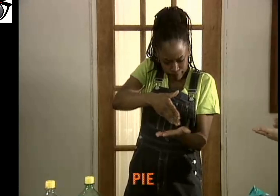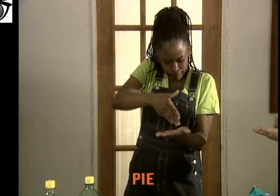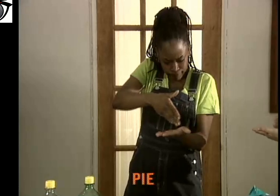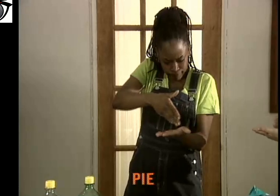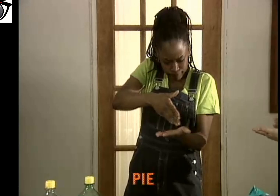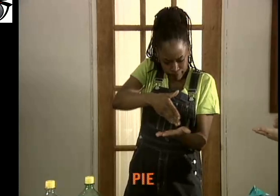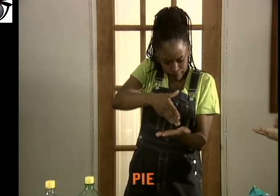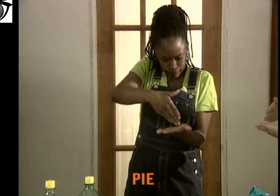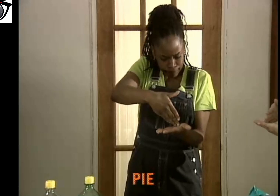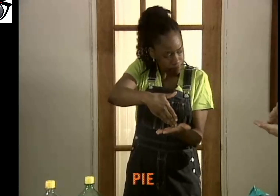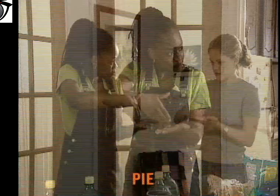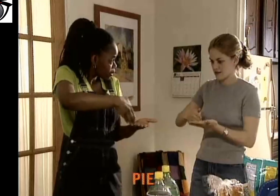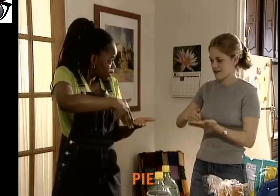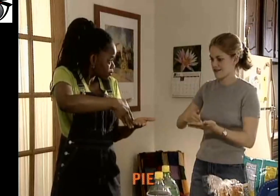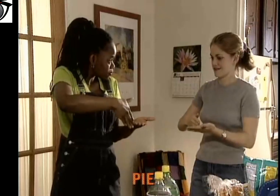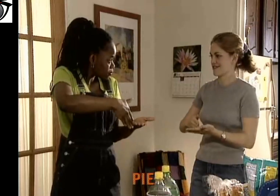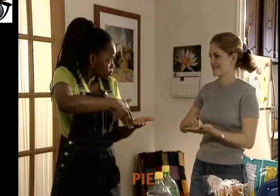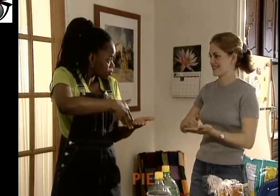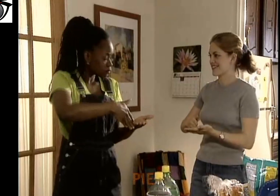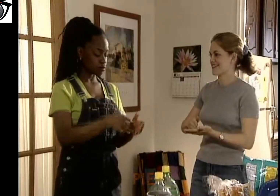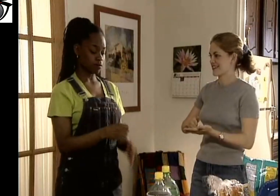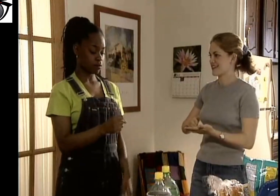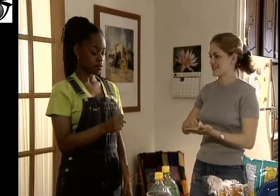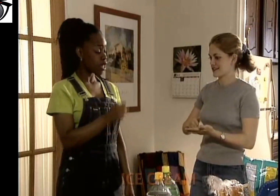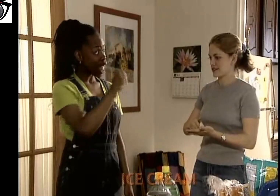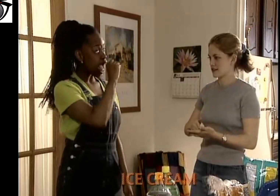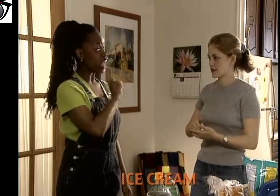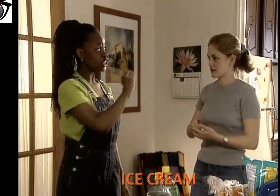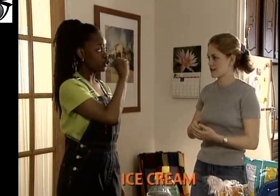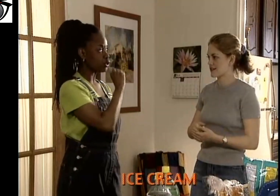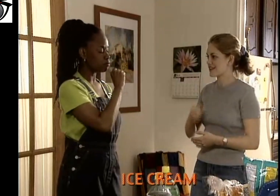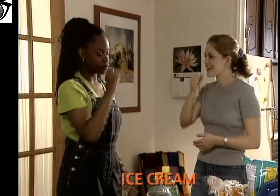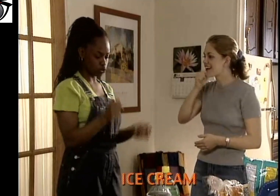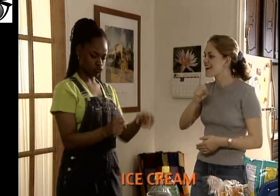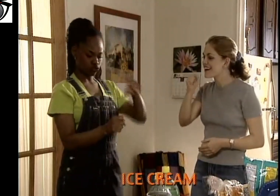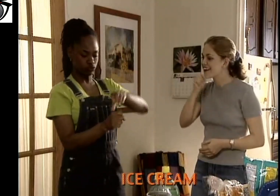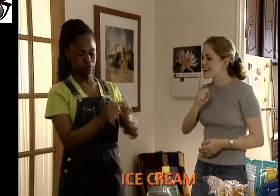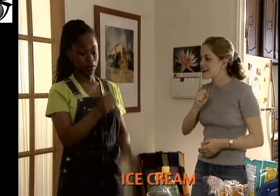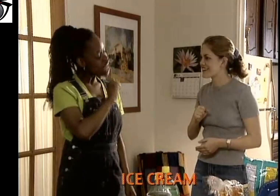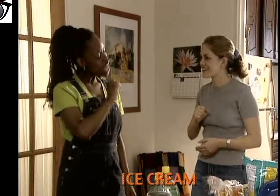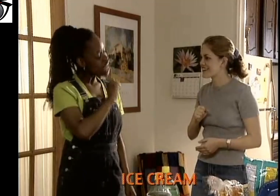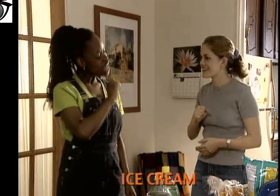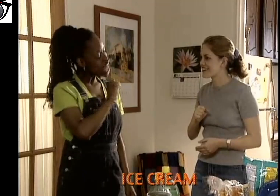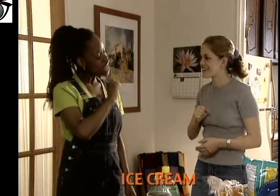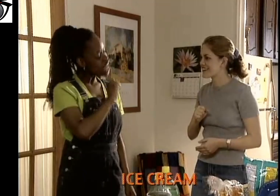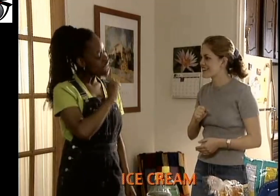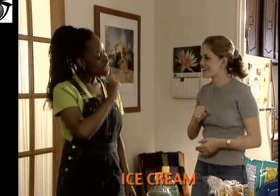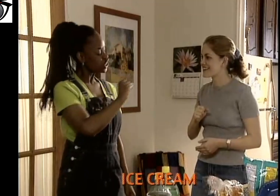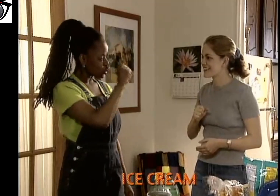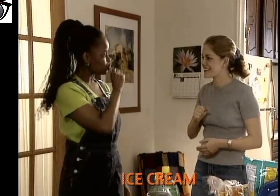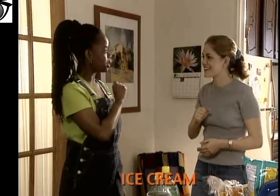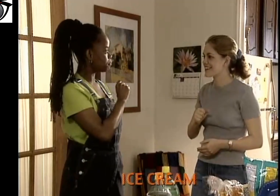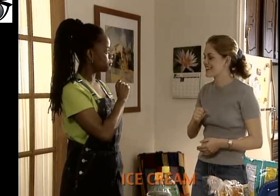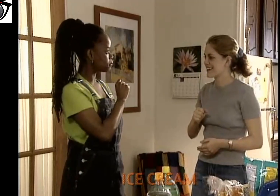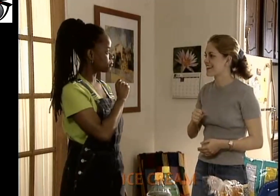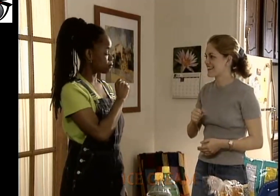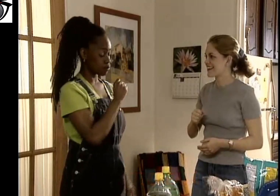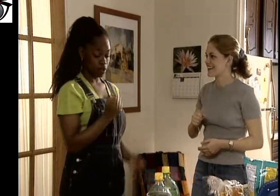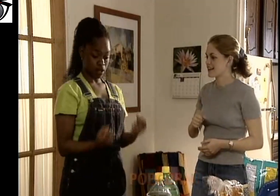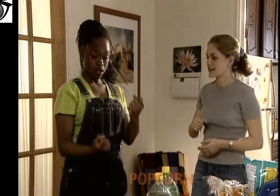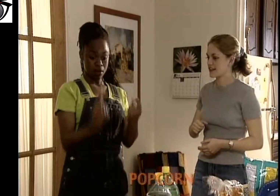Pie, like slicing the pie. Ice cream, mime eating an ice cream